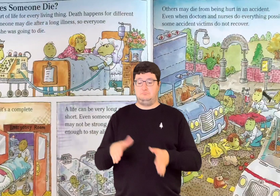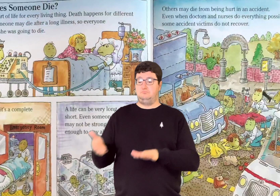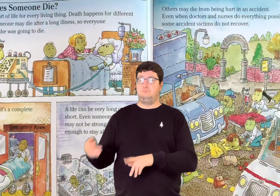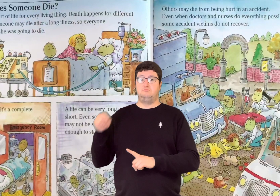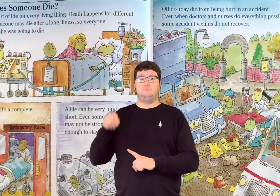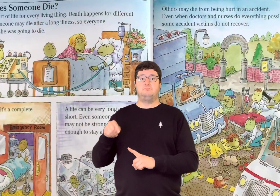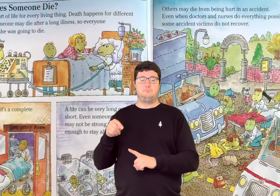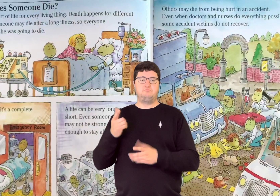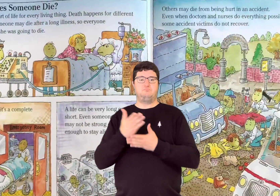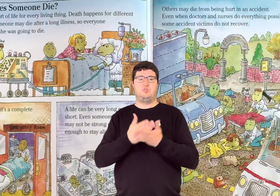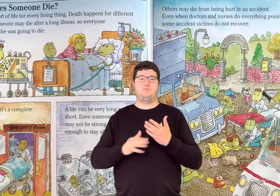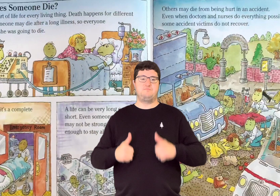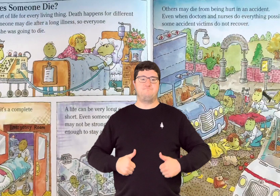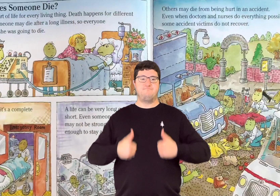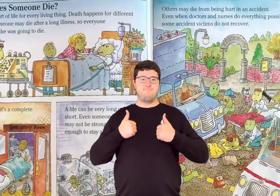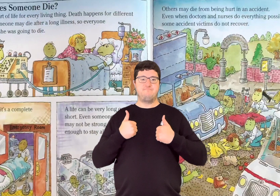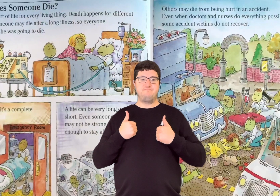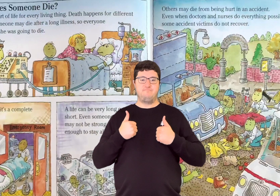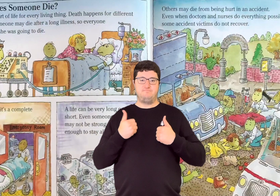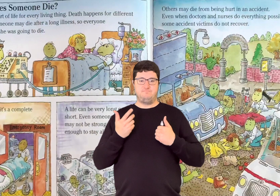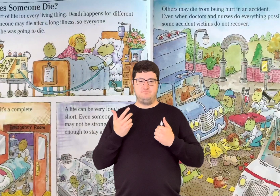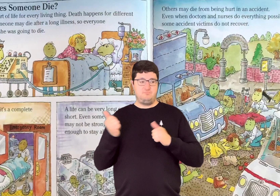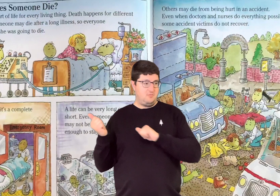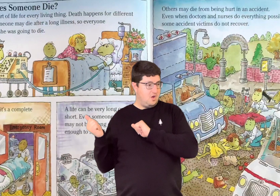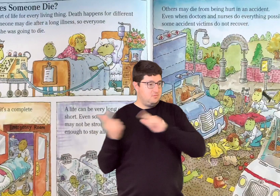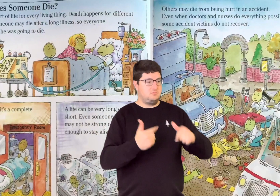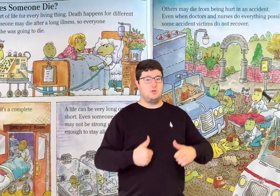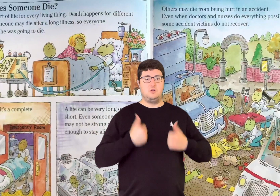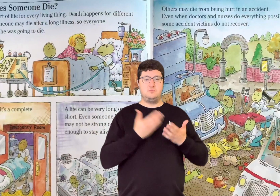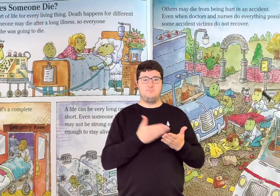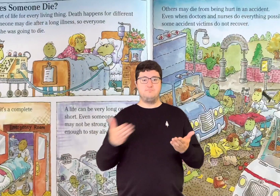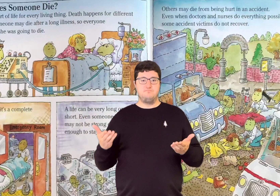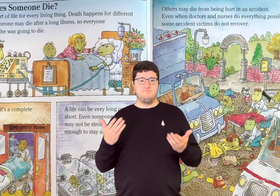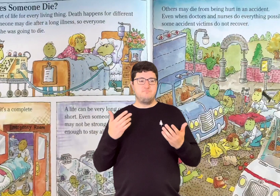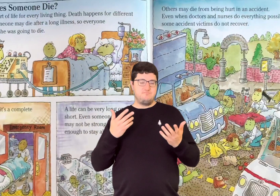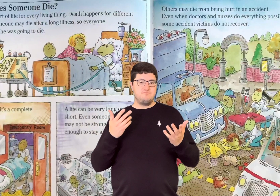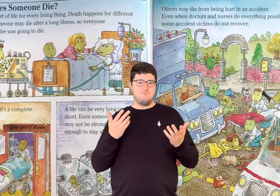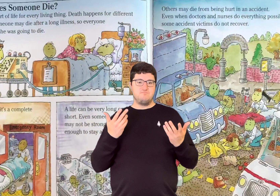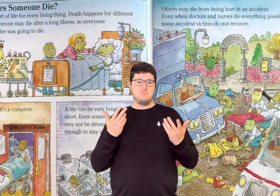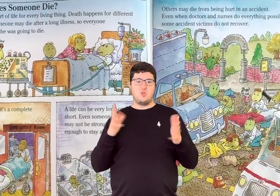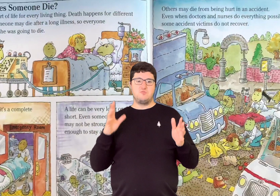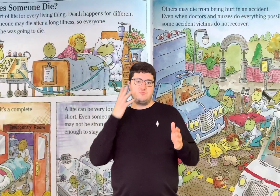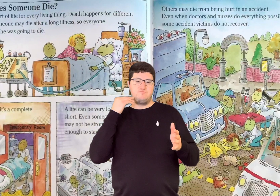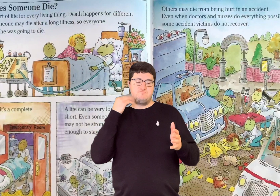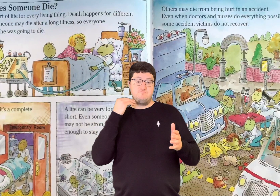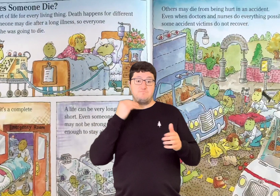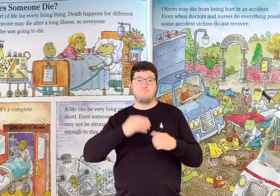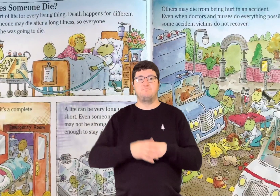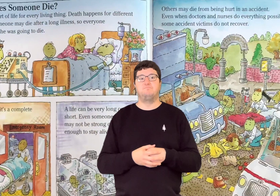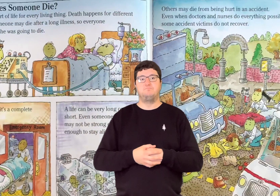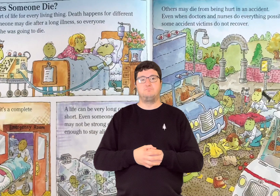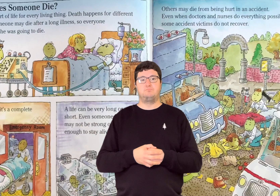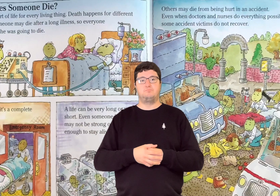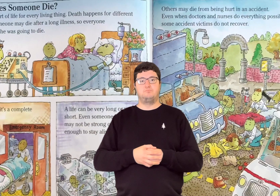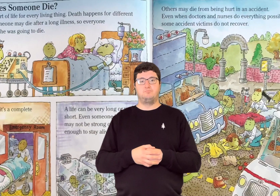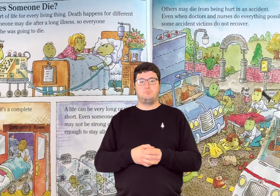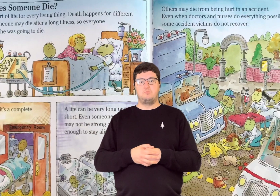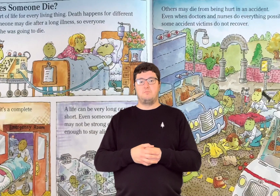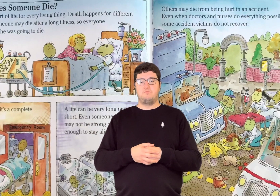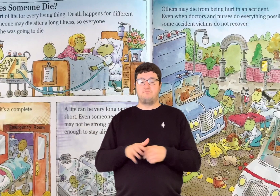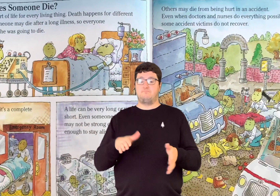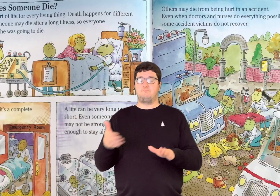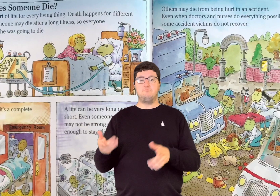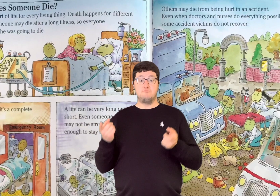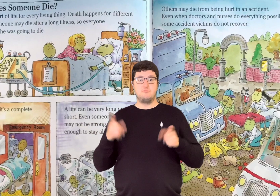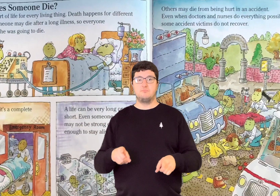Dying is a part of life for every living thing. Death happens for different reasons. Someone may die